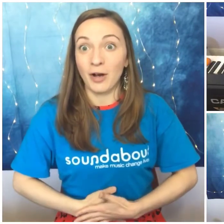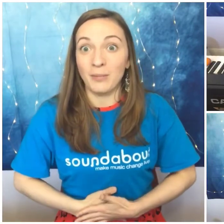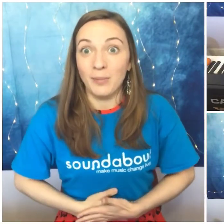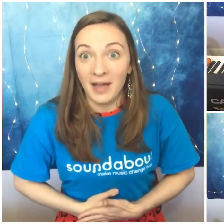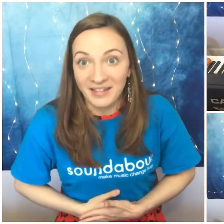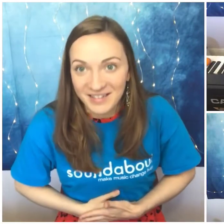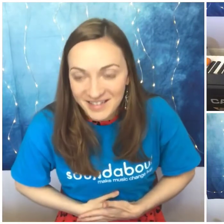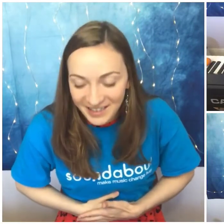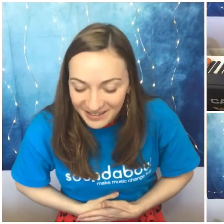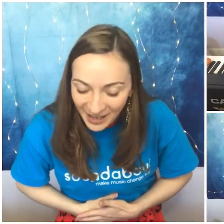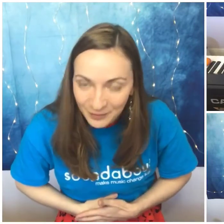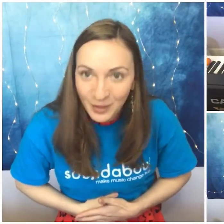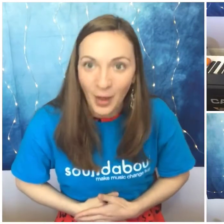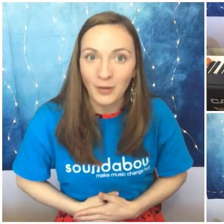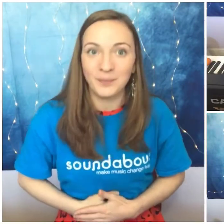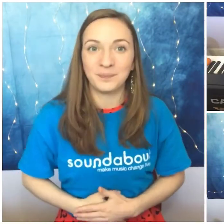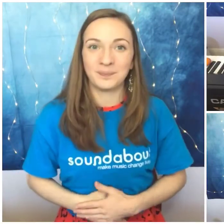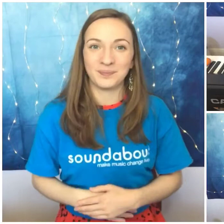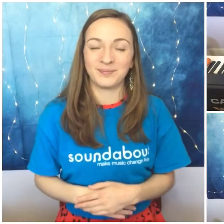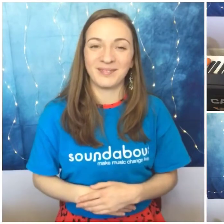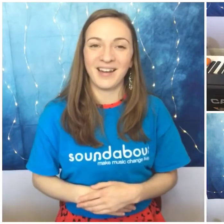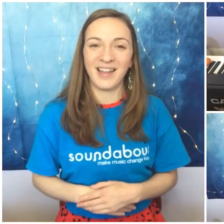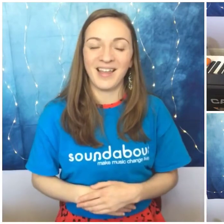Can you try bending down low?